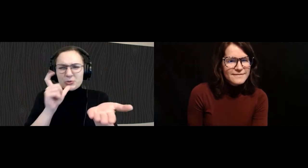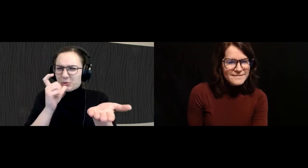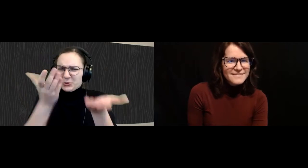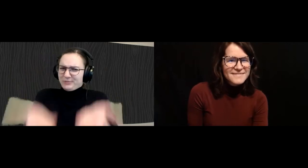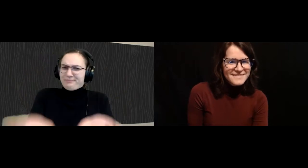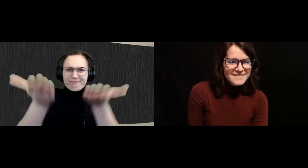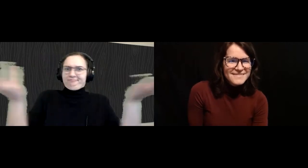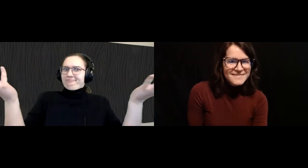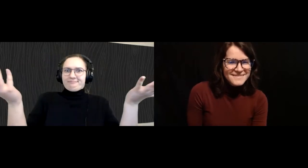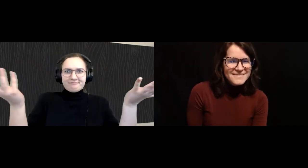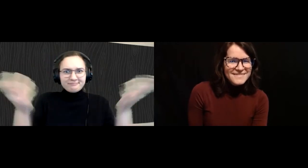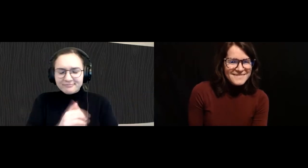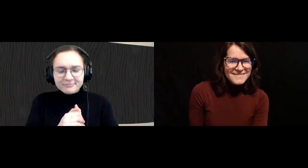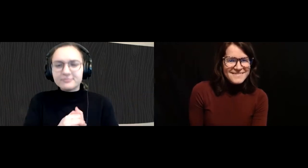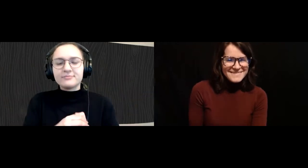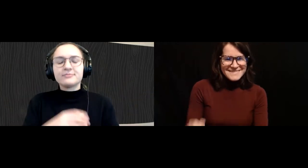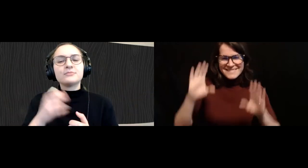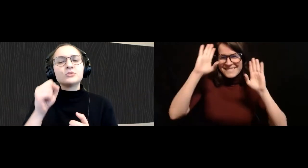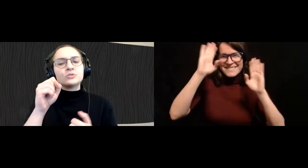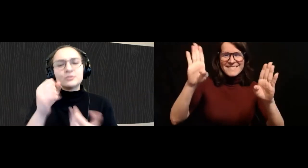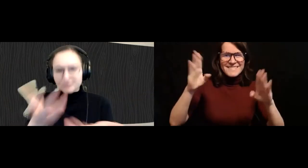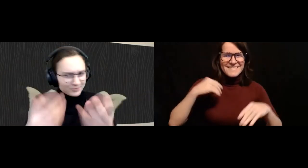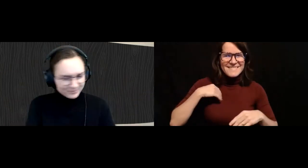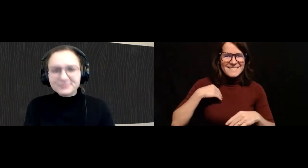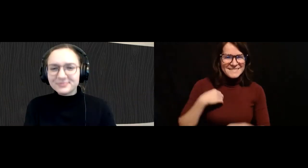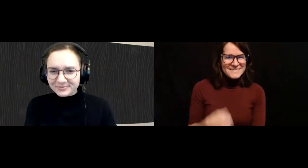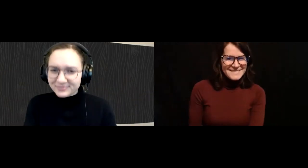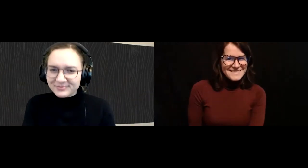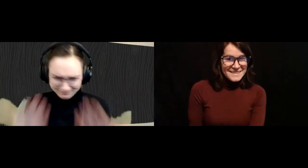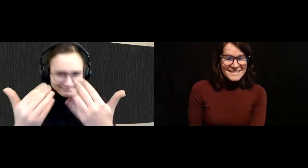of knowing, who are you, Laura? Hello, everyone.